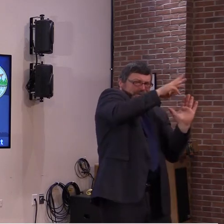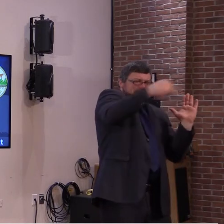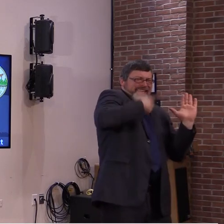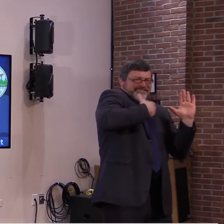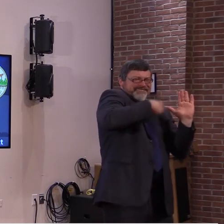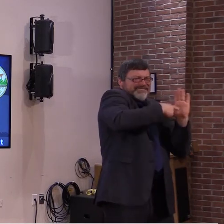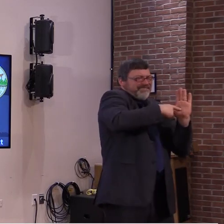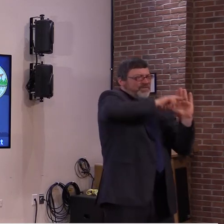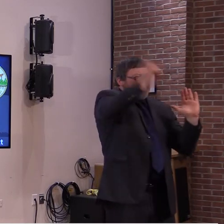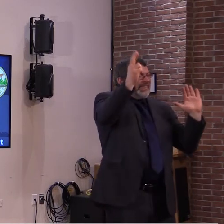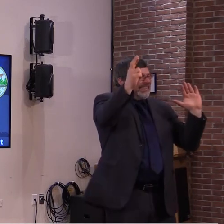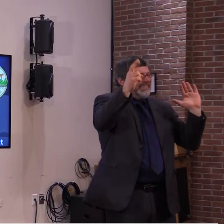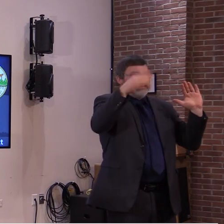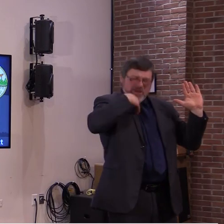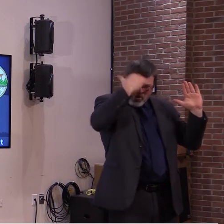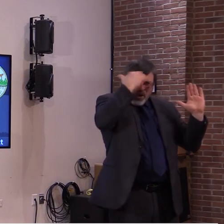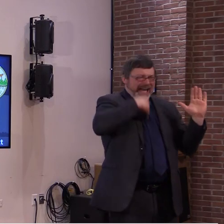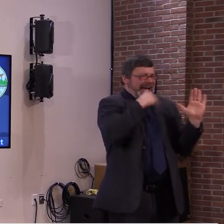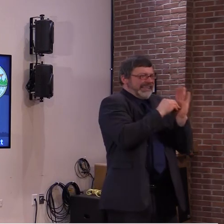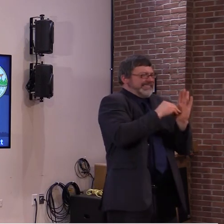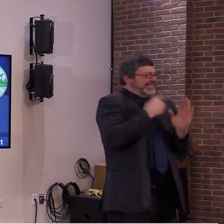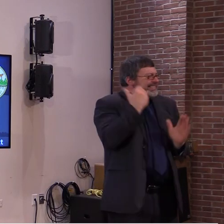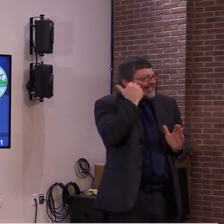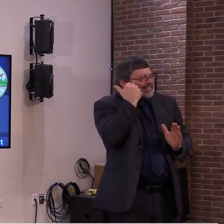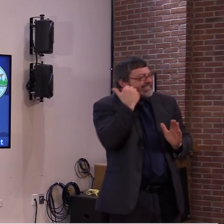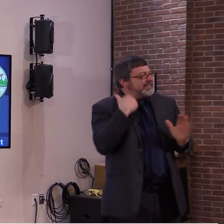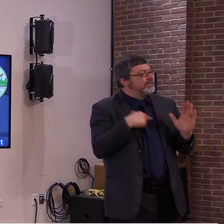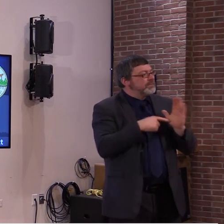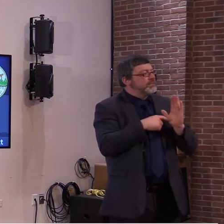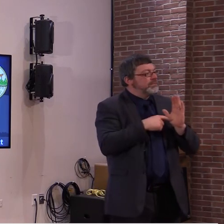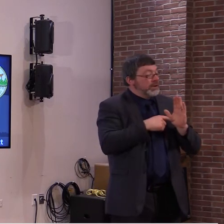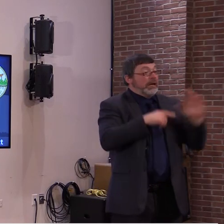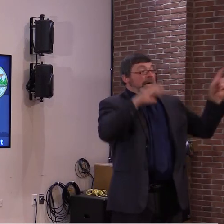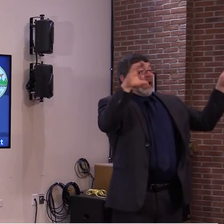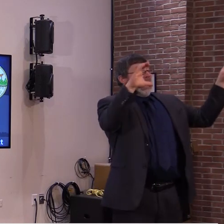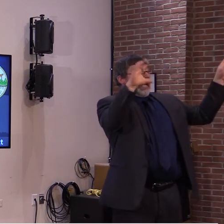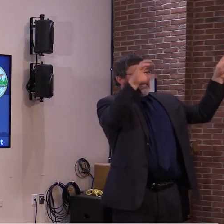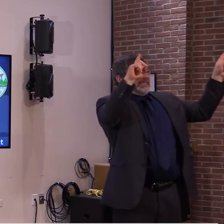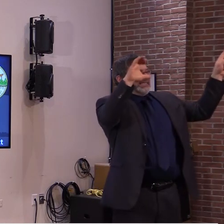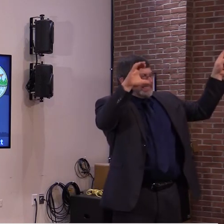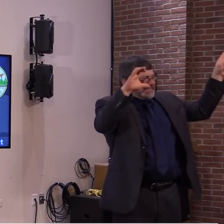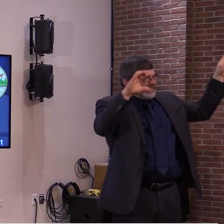as the CDC and others make these calculations as to how well is the state doing,